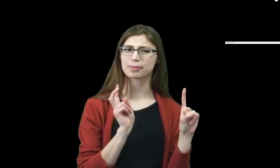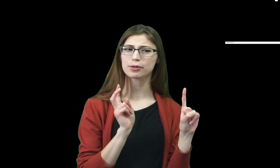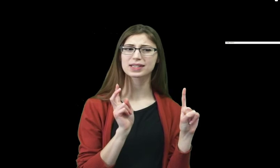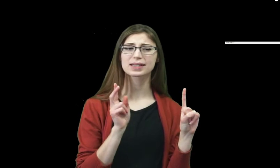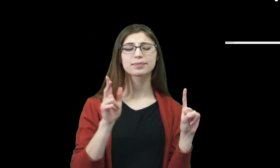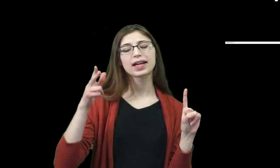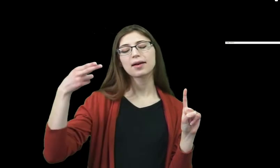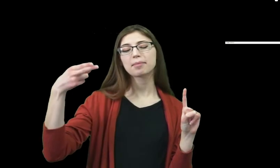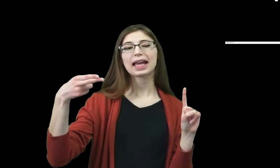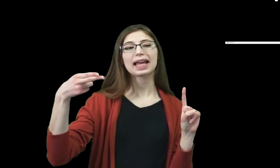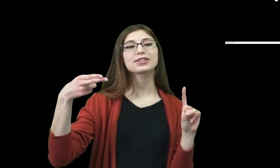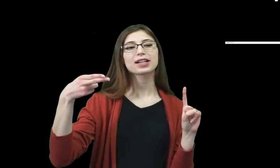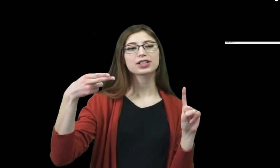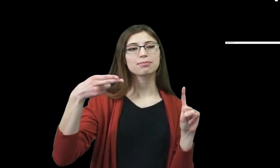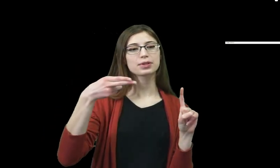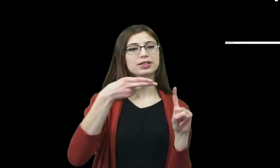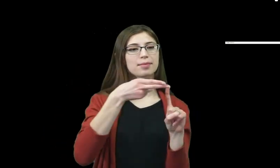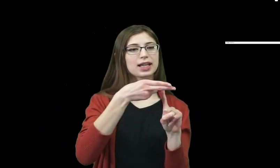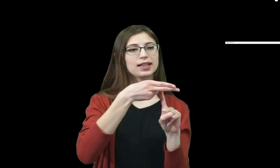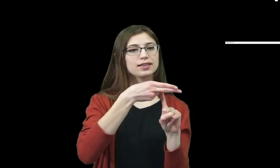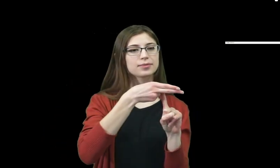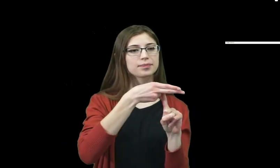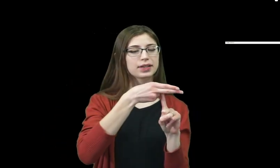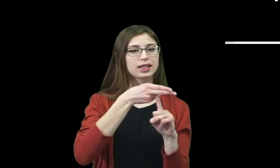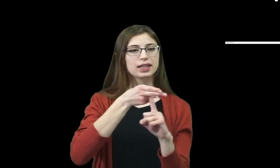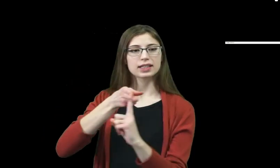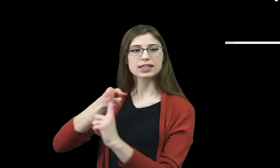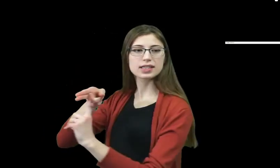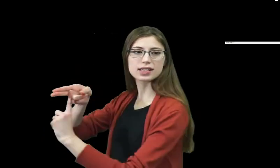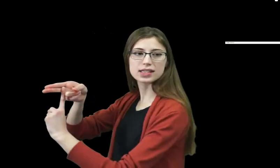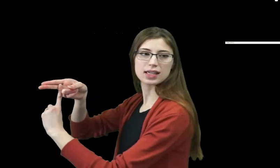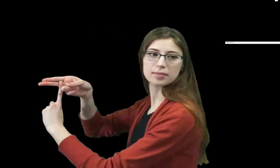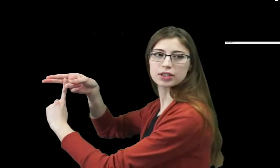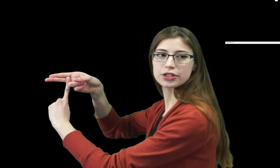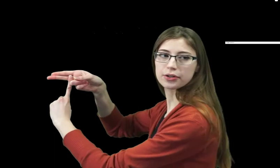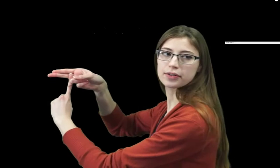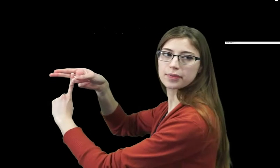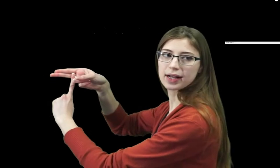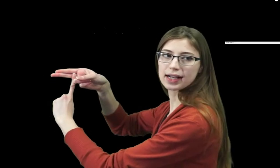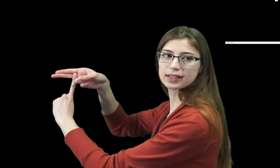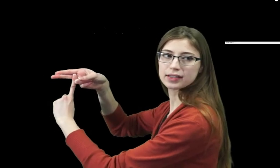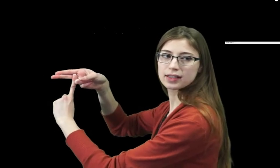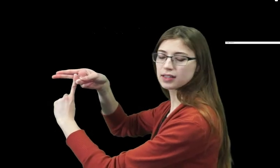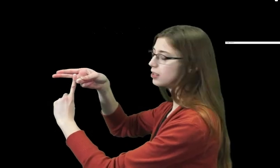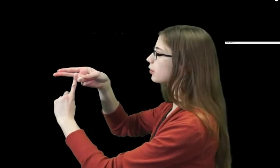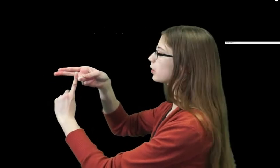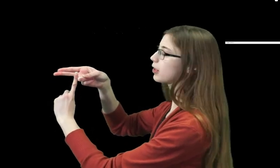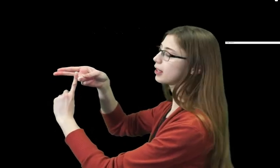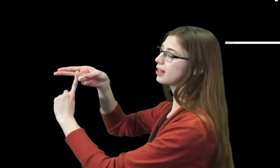signpost. Make an H hand shape with your dominant hand. This is going to sit, I'm going to show you from behind. So your index